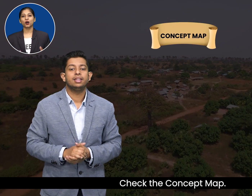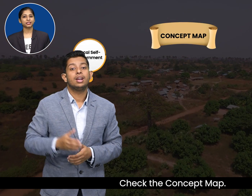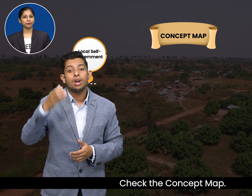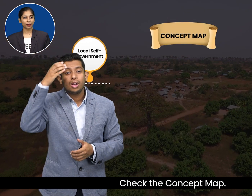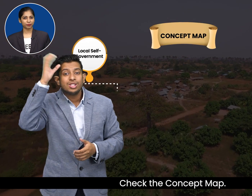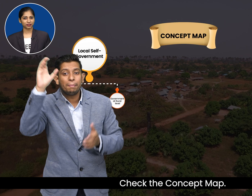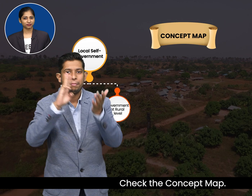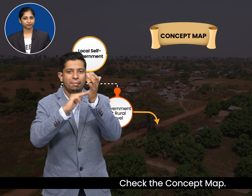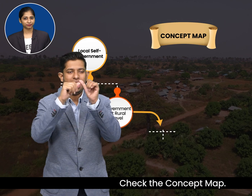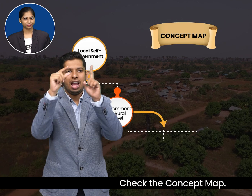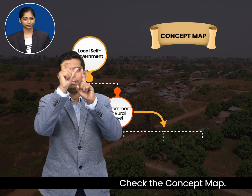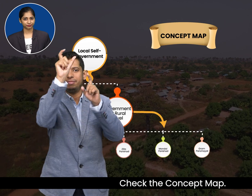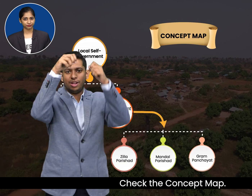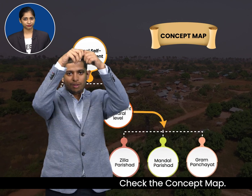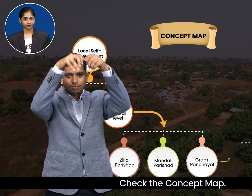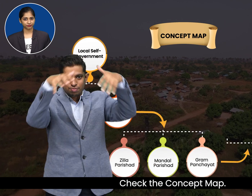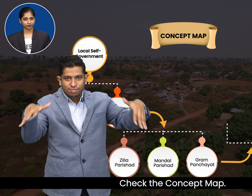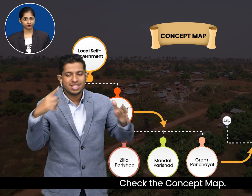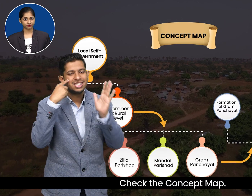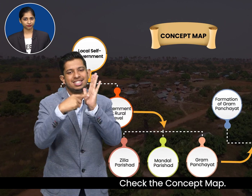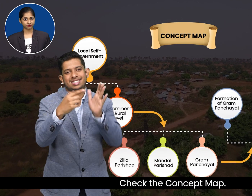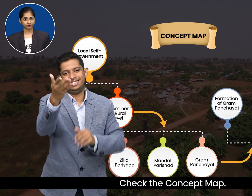Check the concept map.